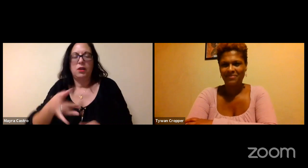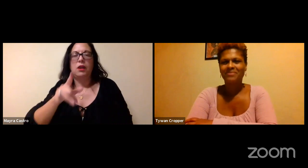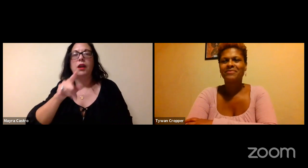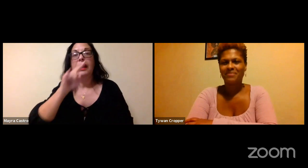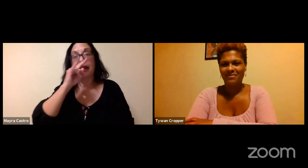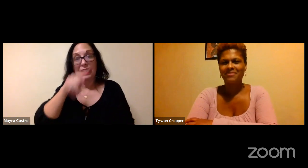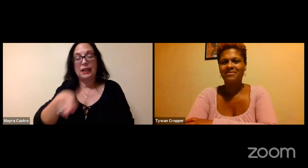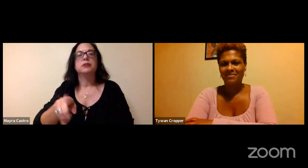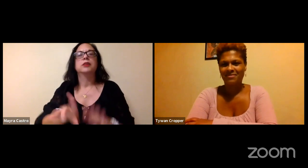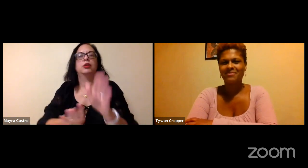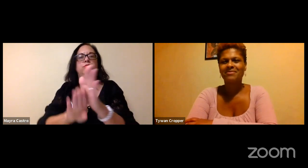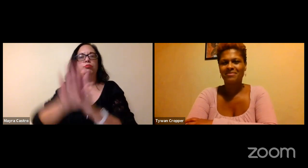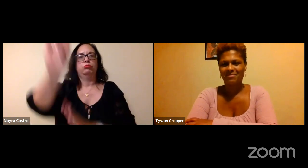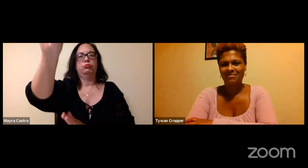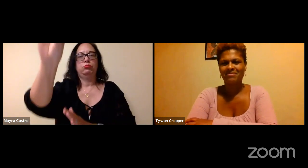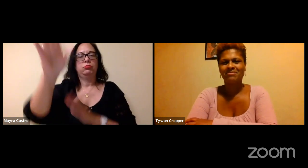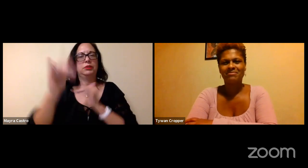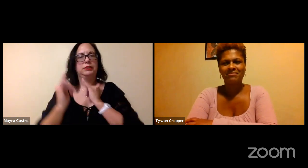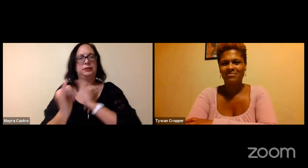up.